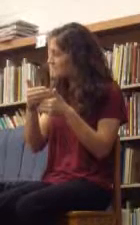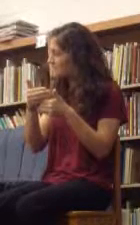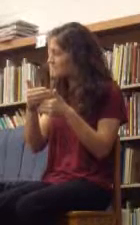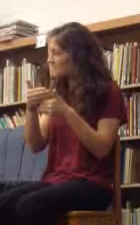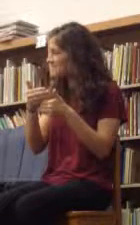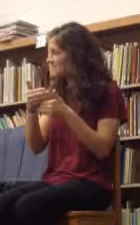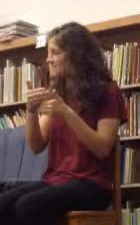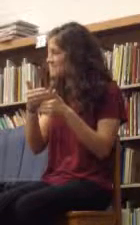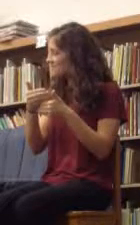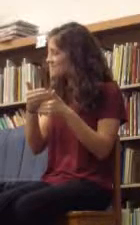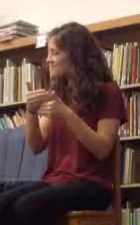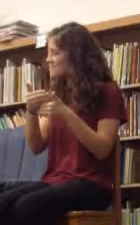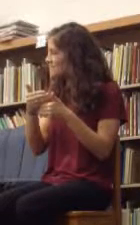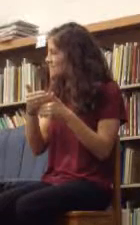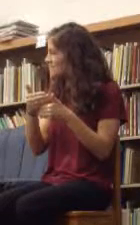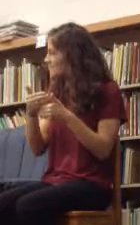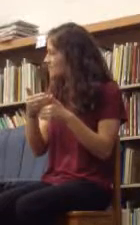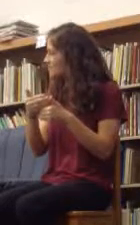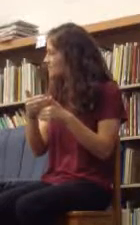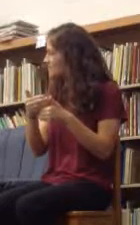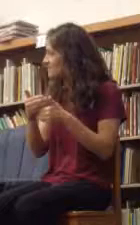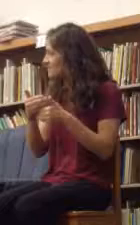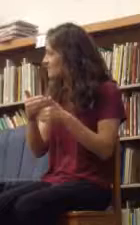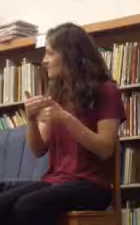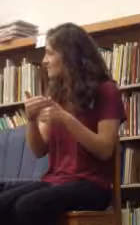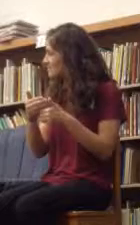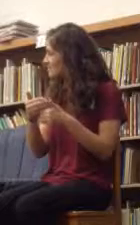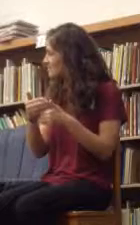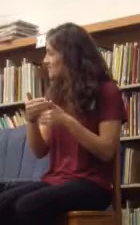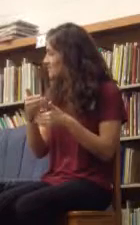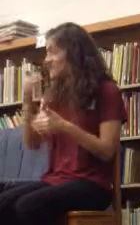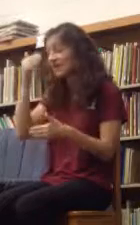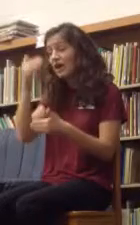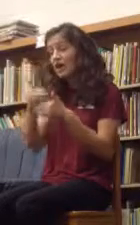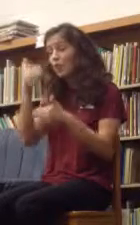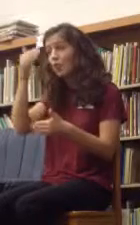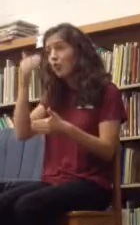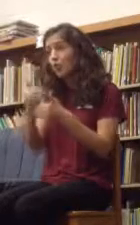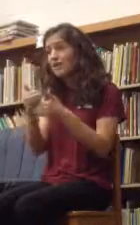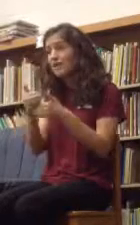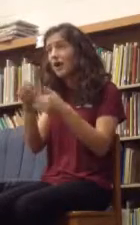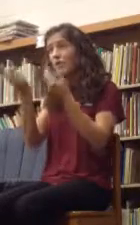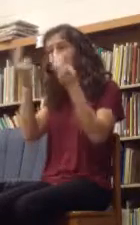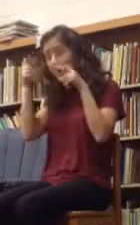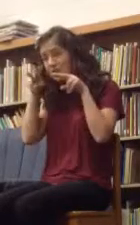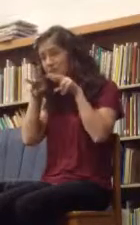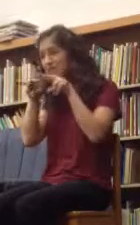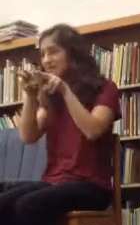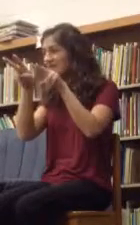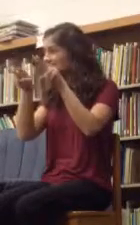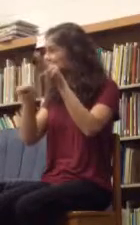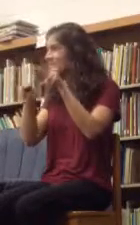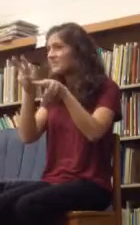It's a rainbow. A window that looked out onto a mountain